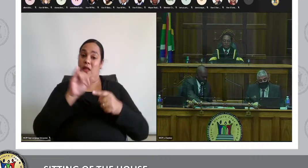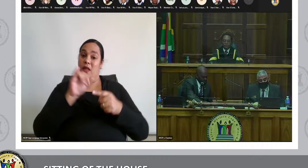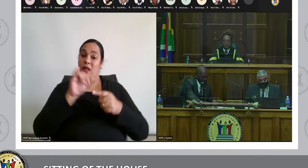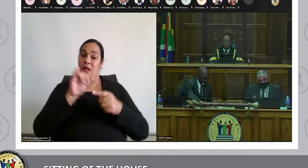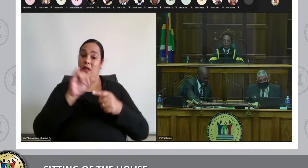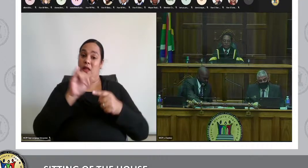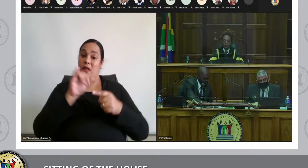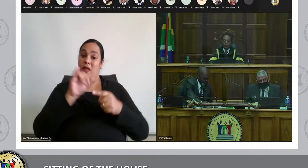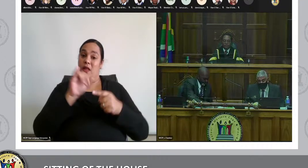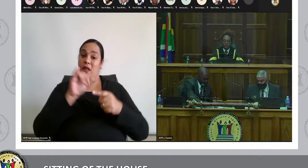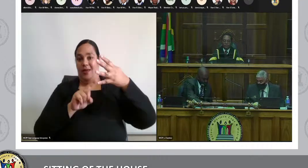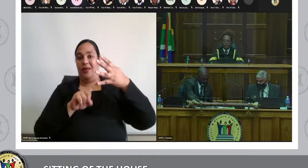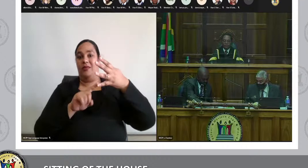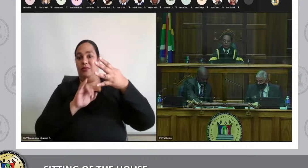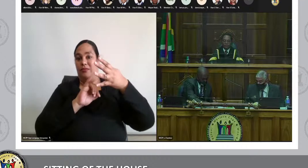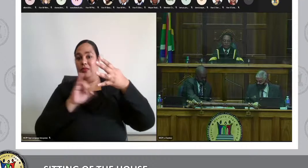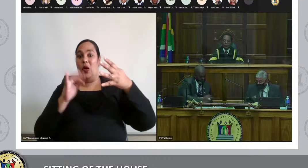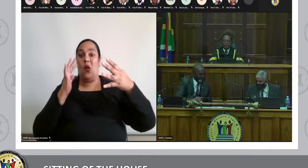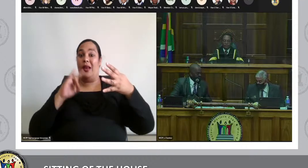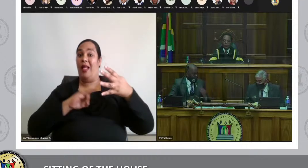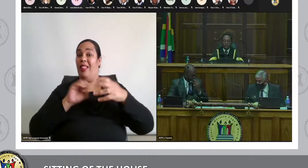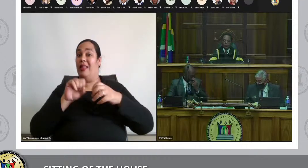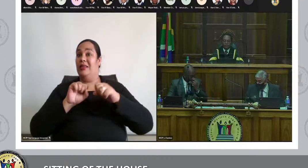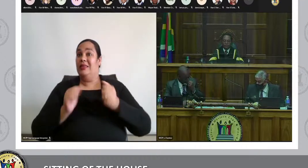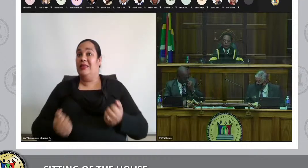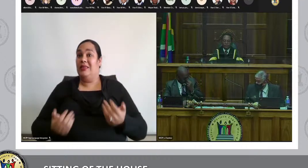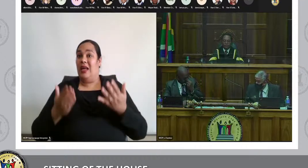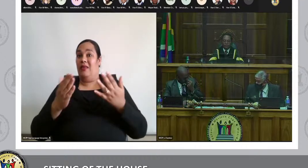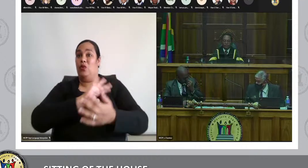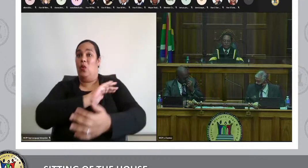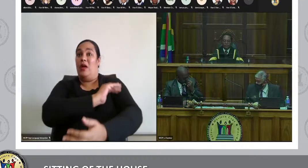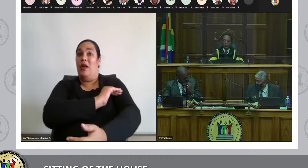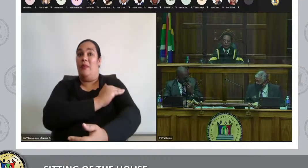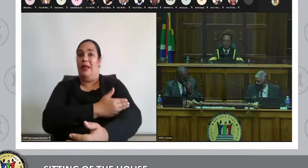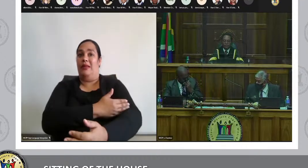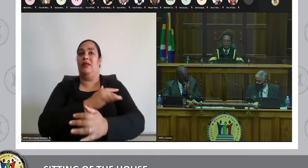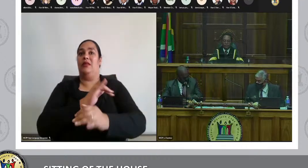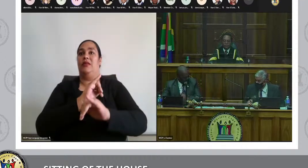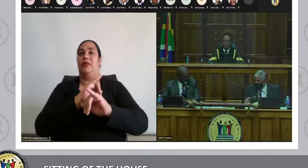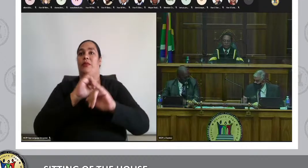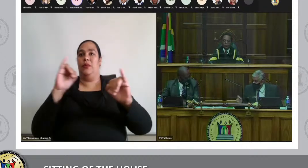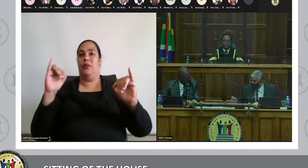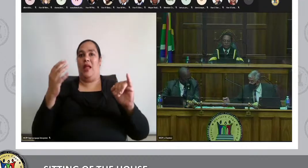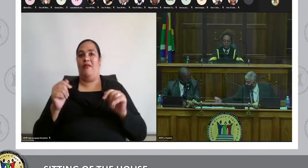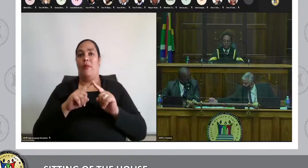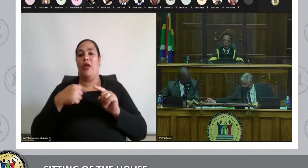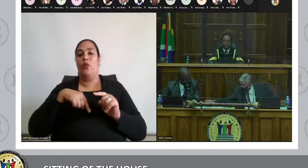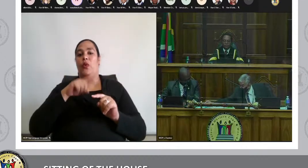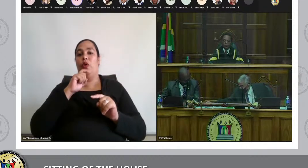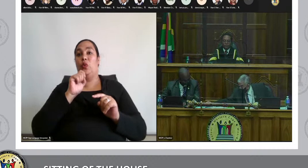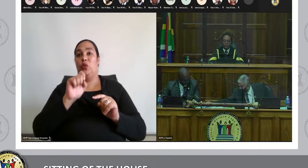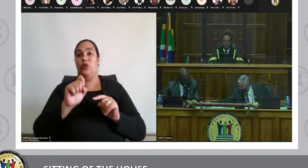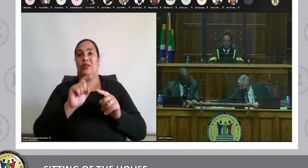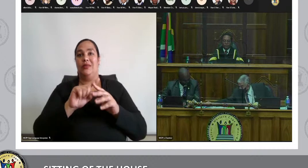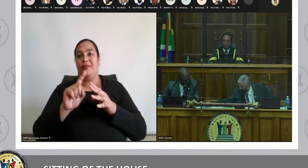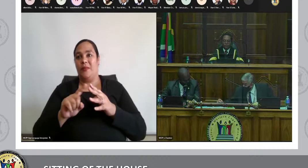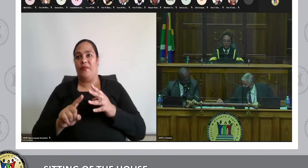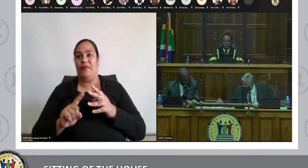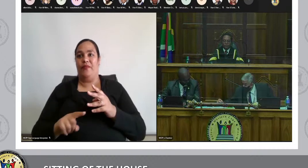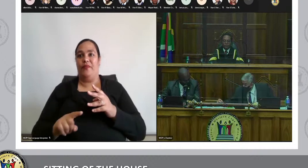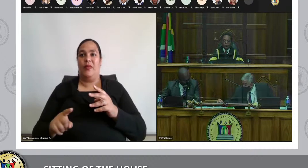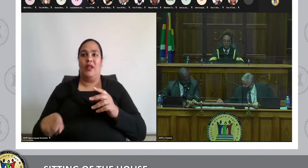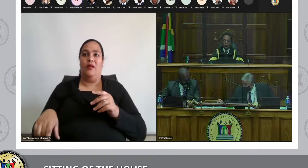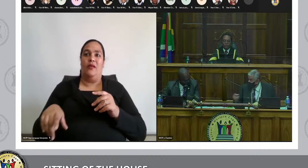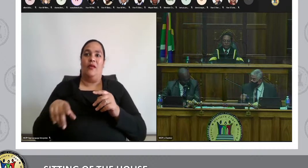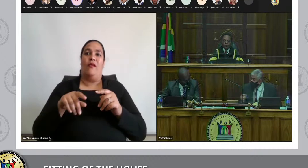and the red warnings when our health services capacity is threatened. And we use these landmarks such as daily case increase